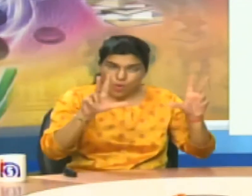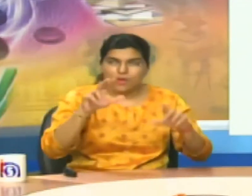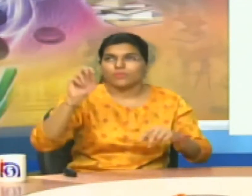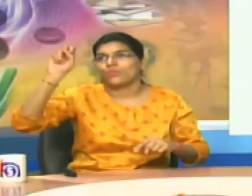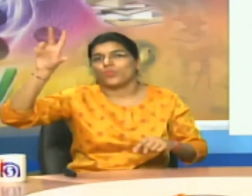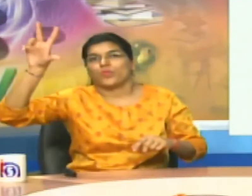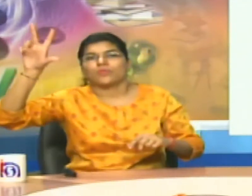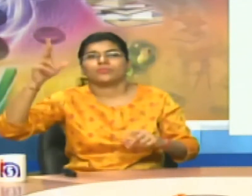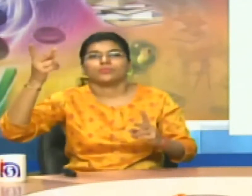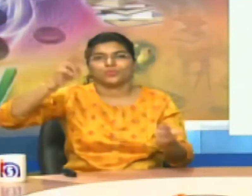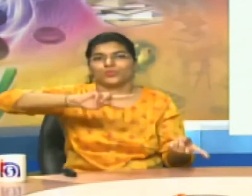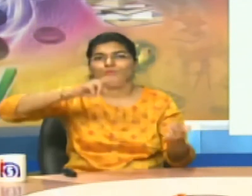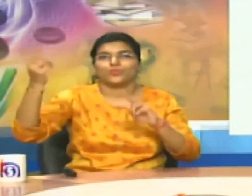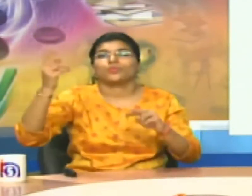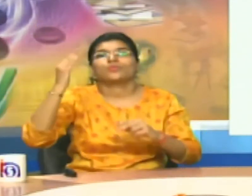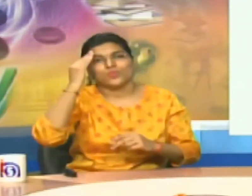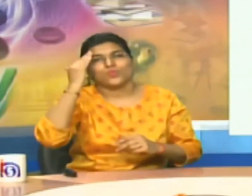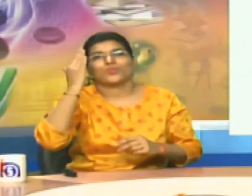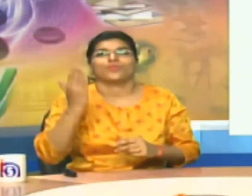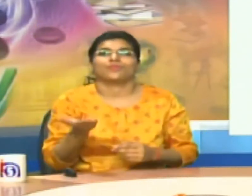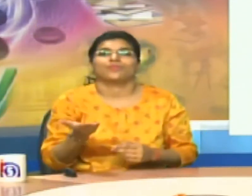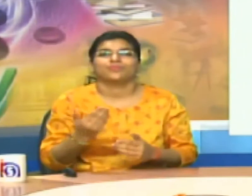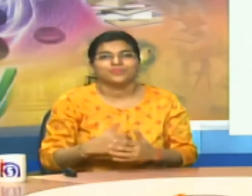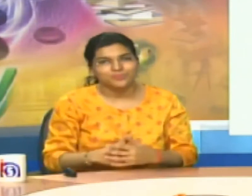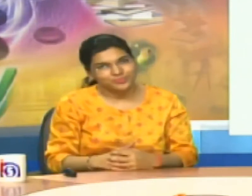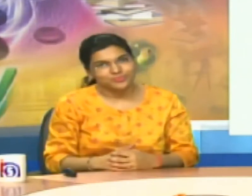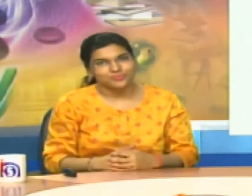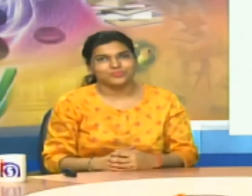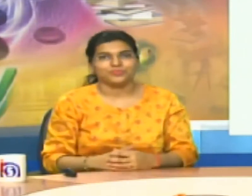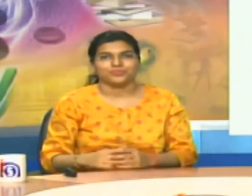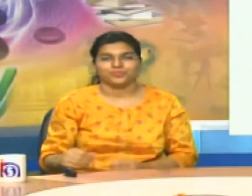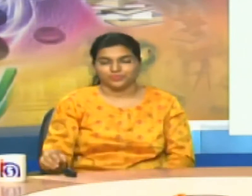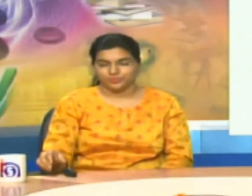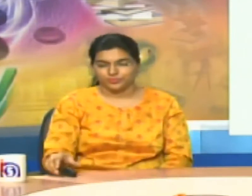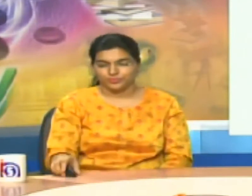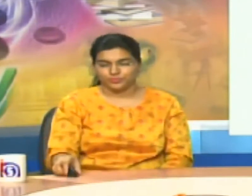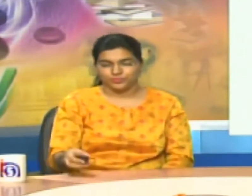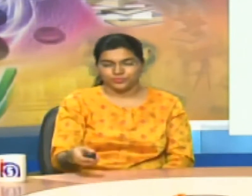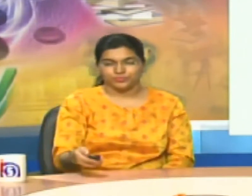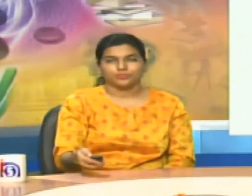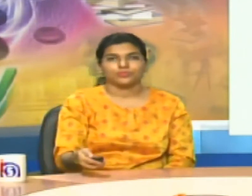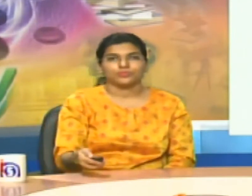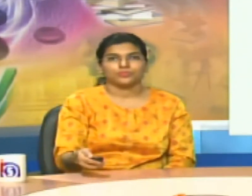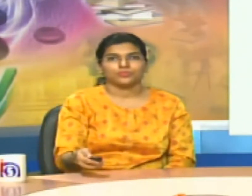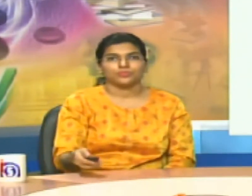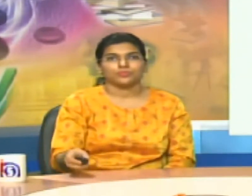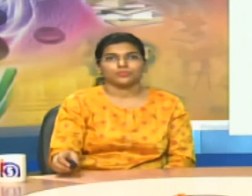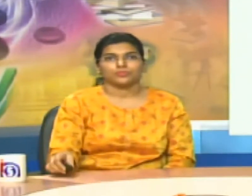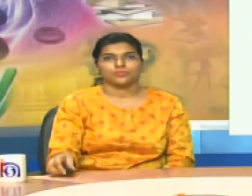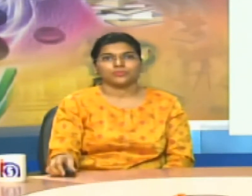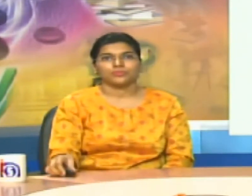So, remembering password will help you make your work easy and protect your sheet.